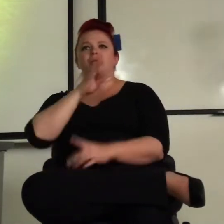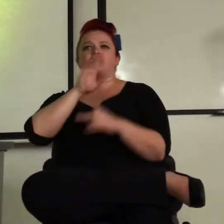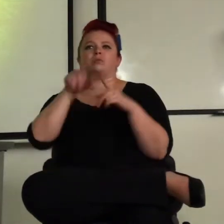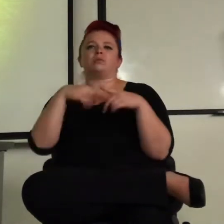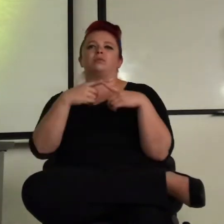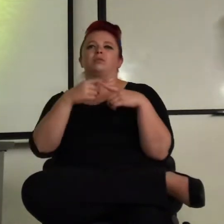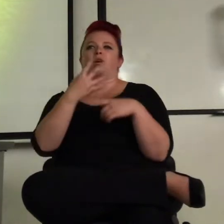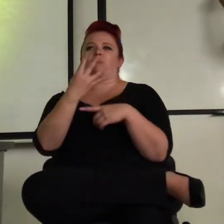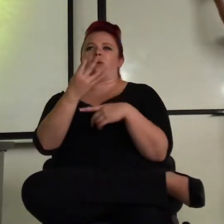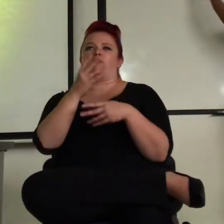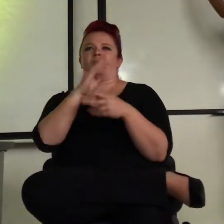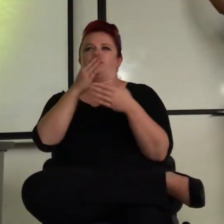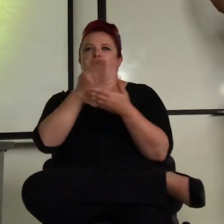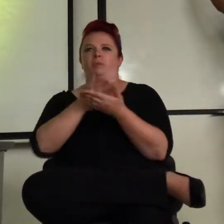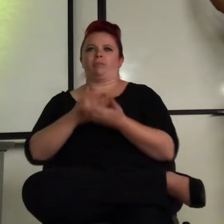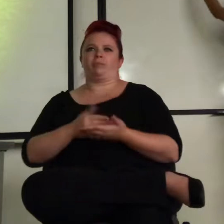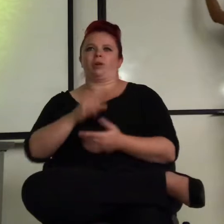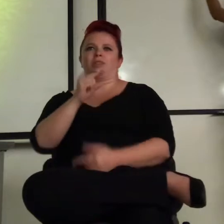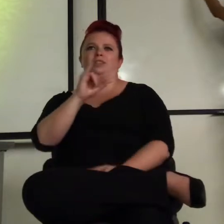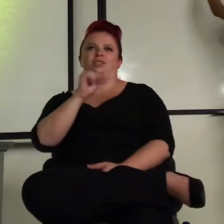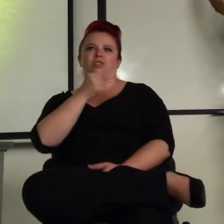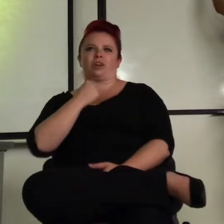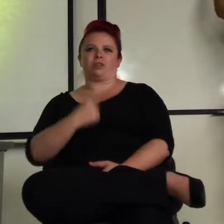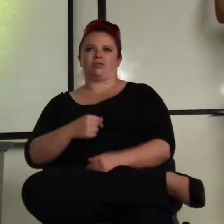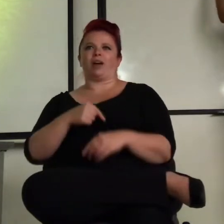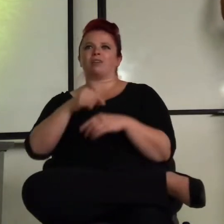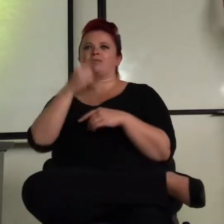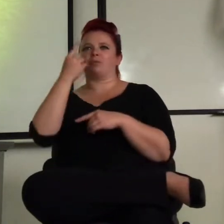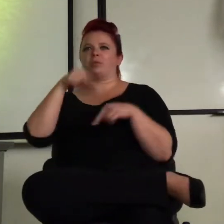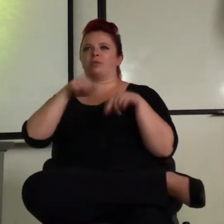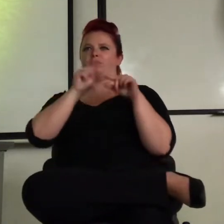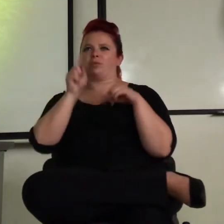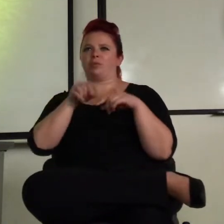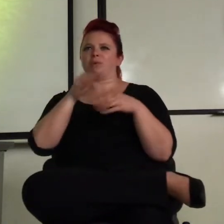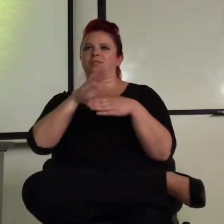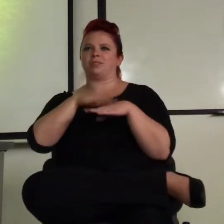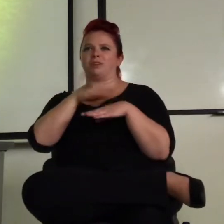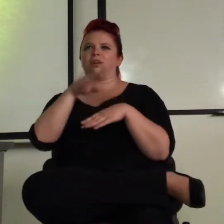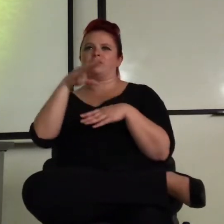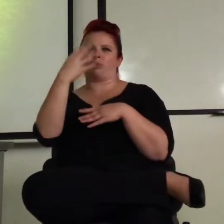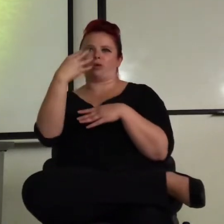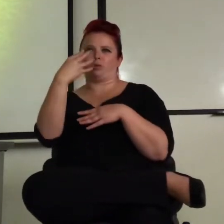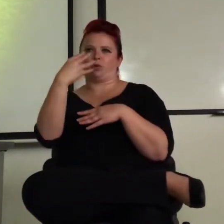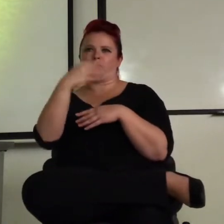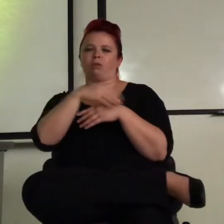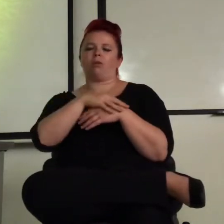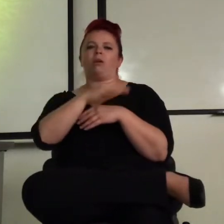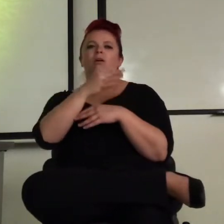GI tract for your histology quiz that's on the auditorium. Esophagus,